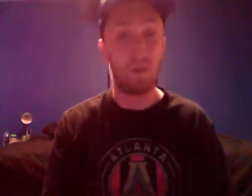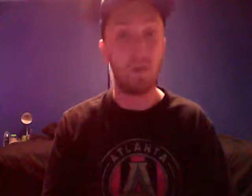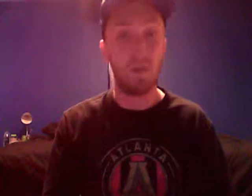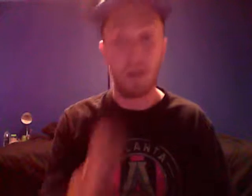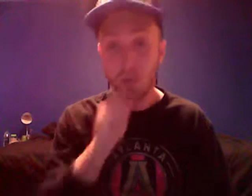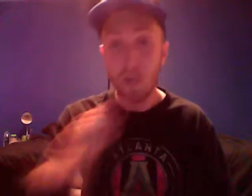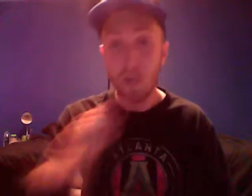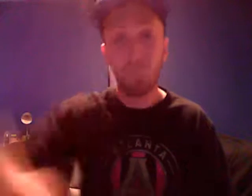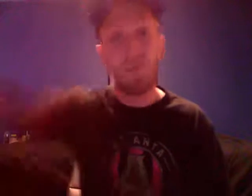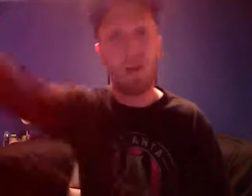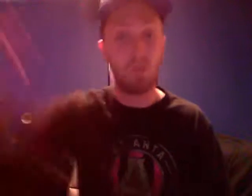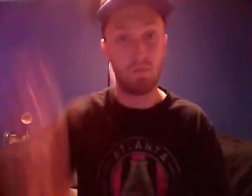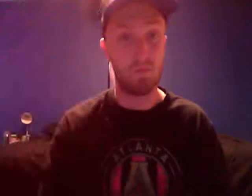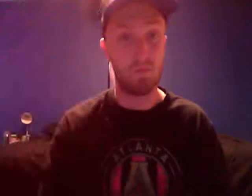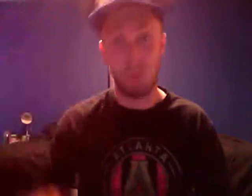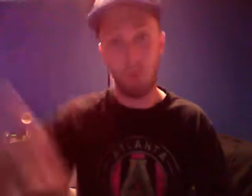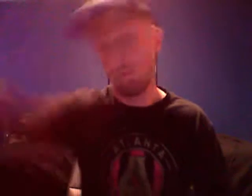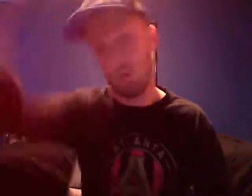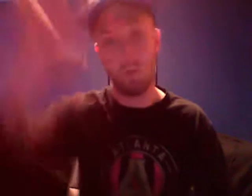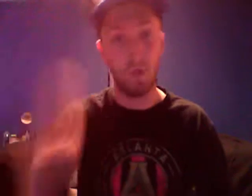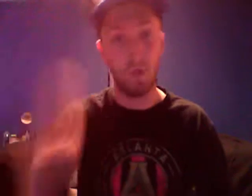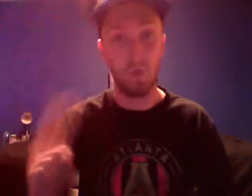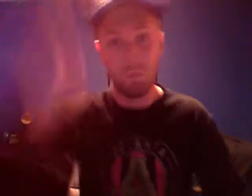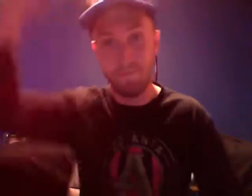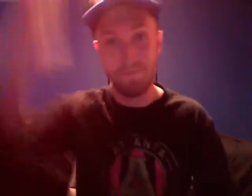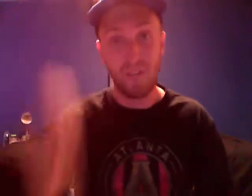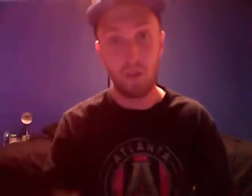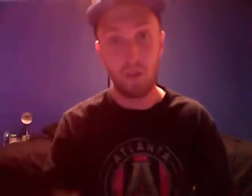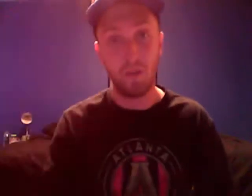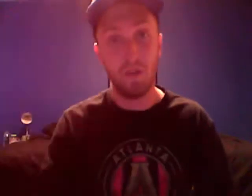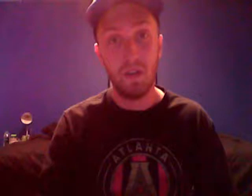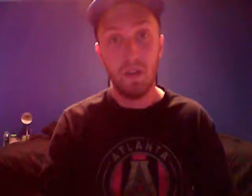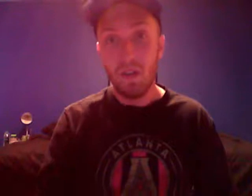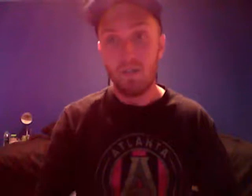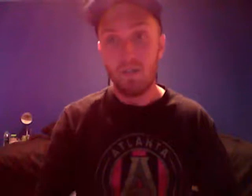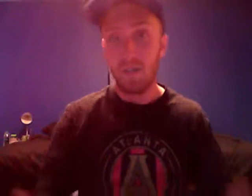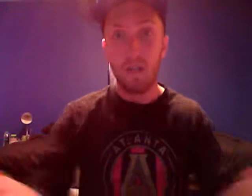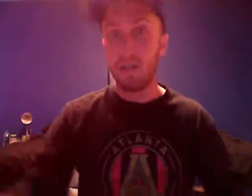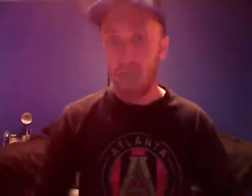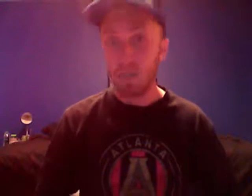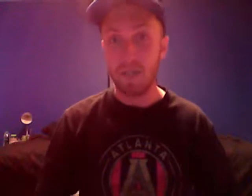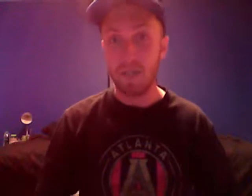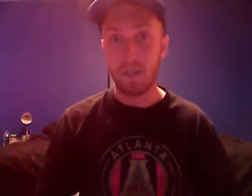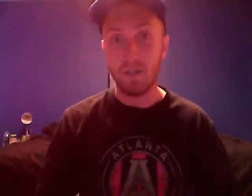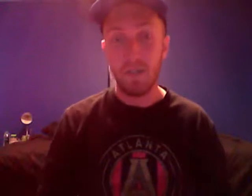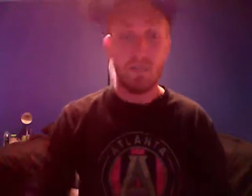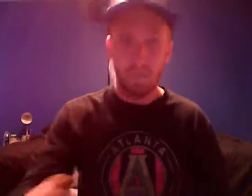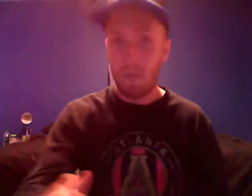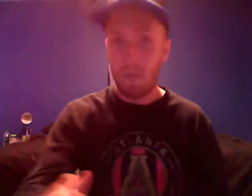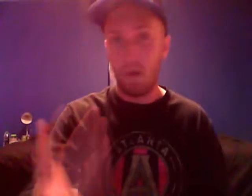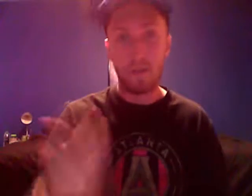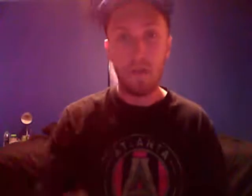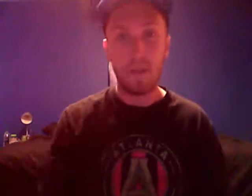probably a foul. Tweet, foul, go, Vancouver. That's ridiculous. On top of